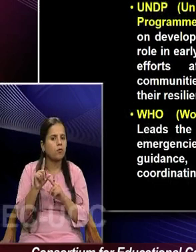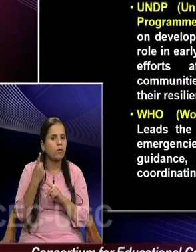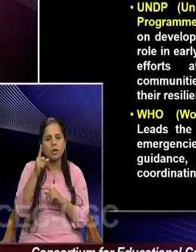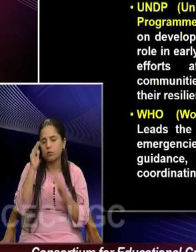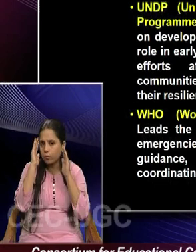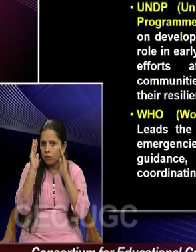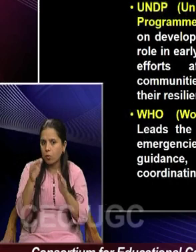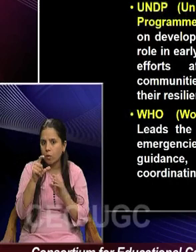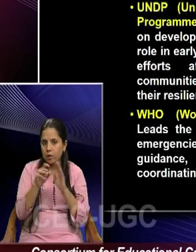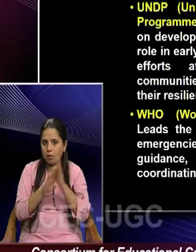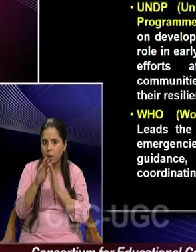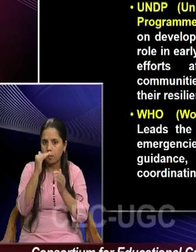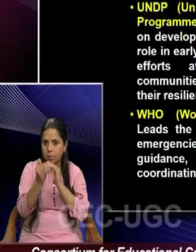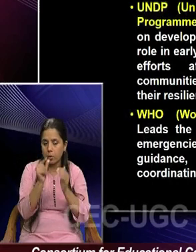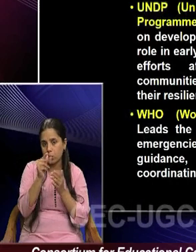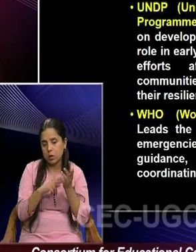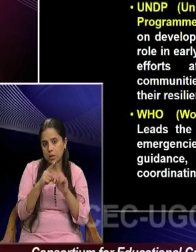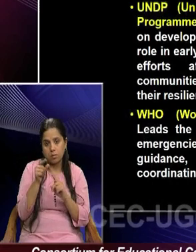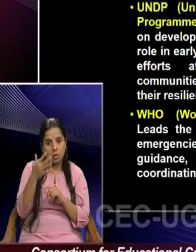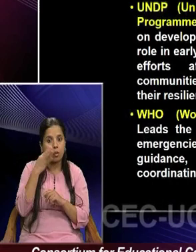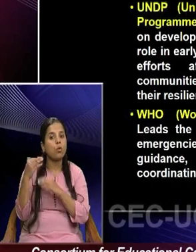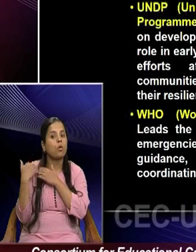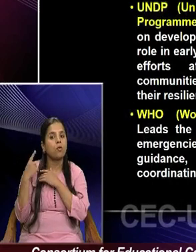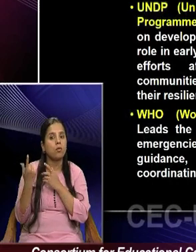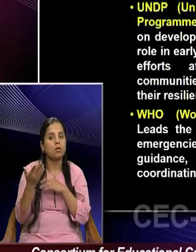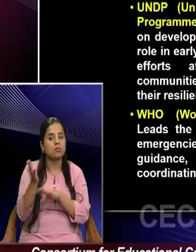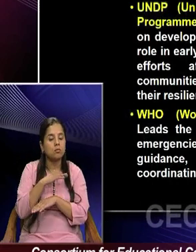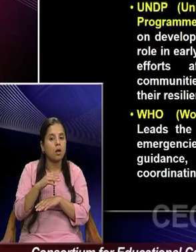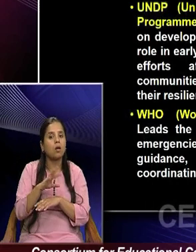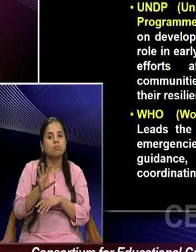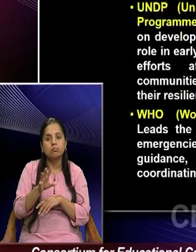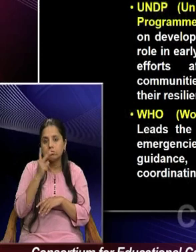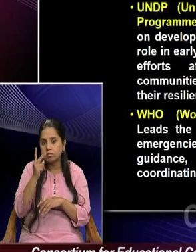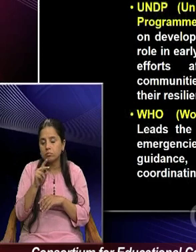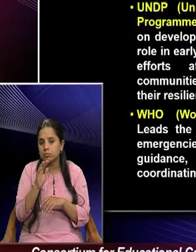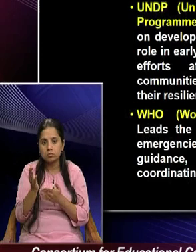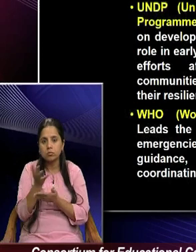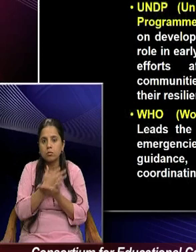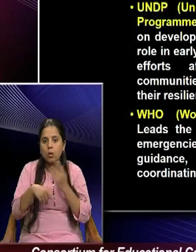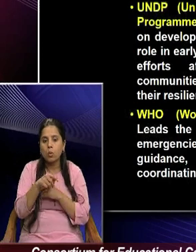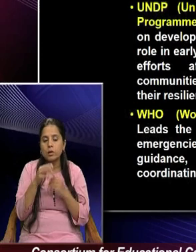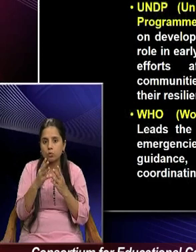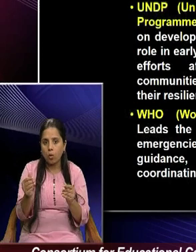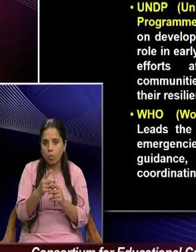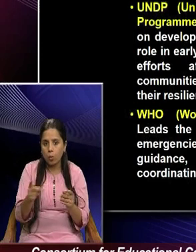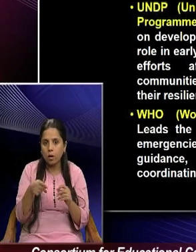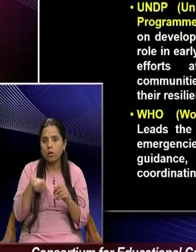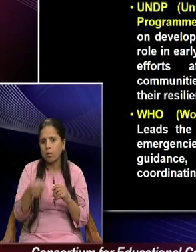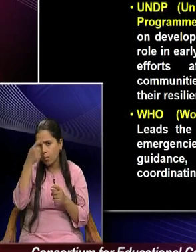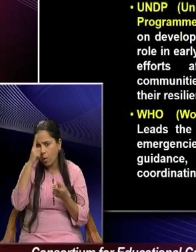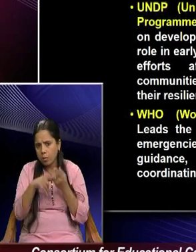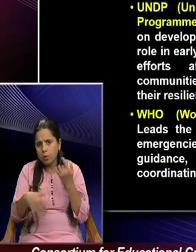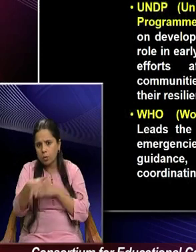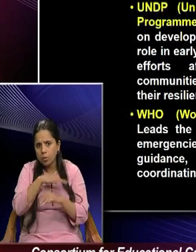on development, UNDP plays a crucial role in early recovery and rehabilitation efforts after a crisis, helping communities